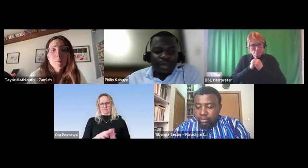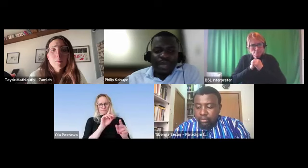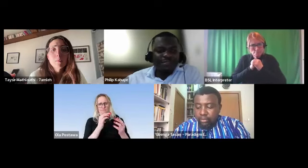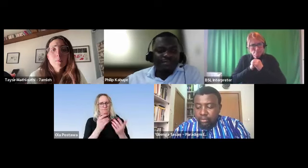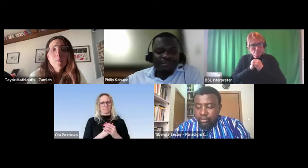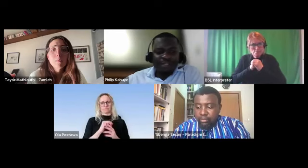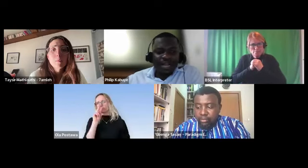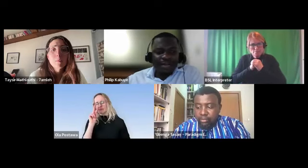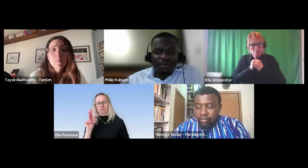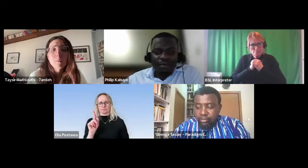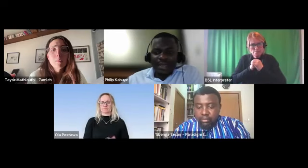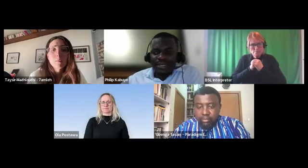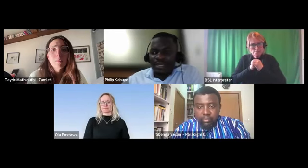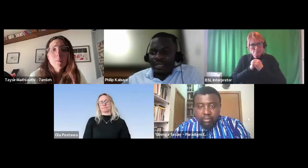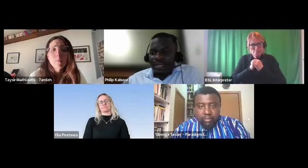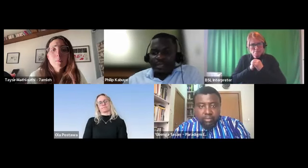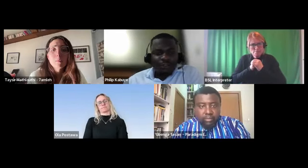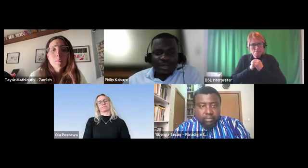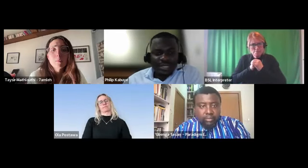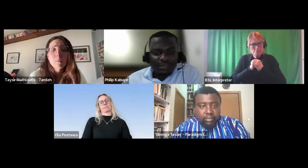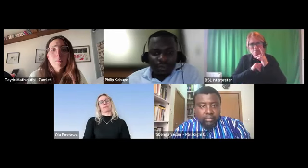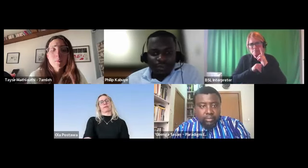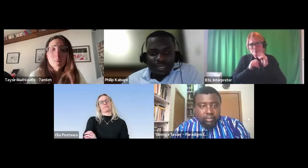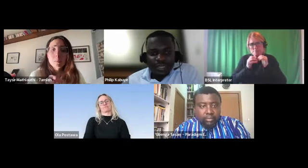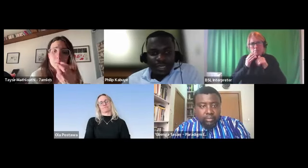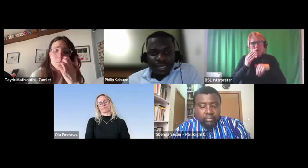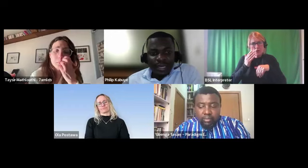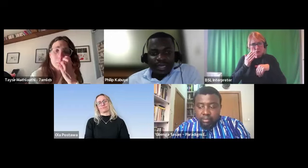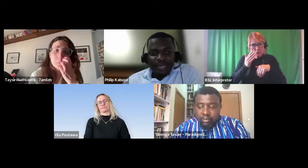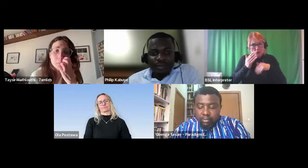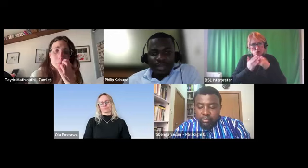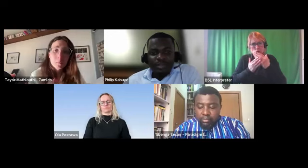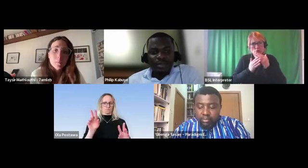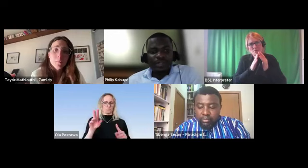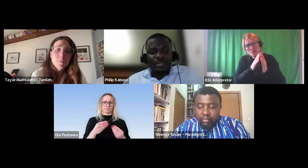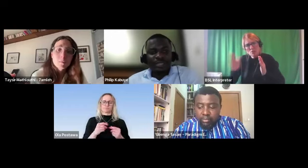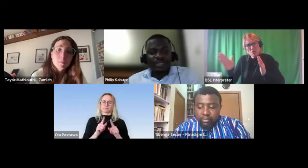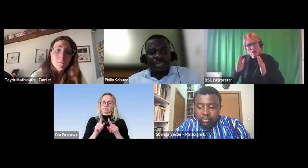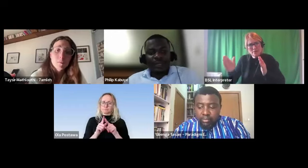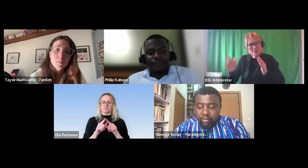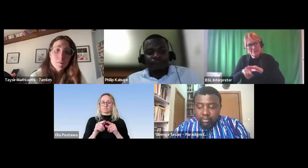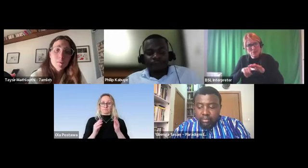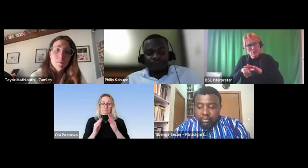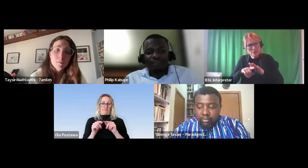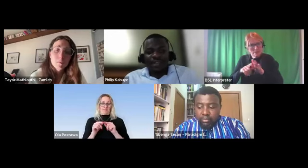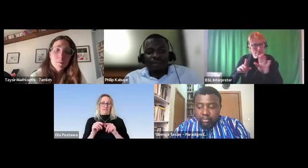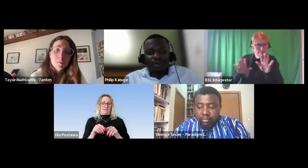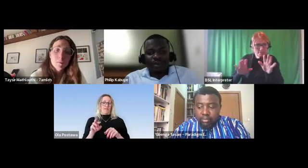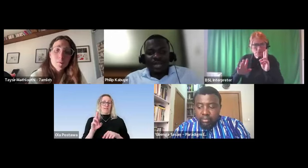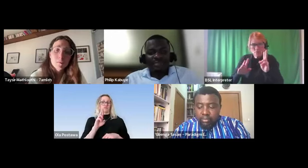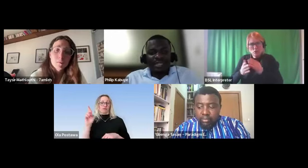the new kind of far right influenced development, and trying to make sure that